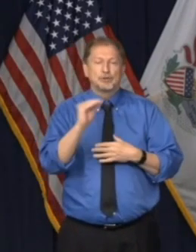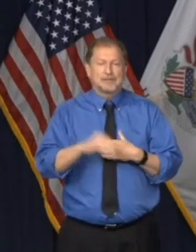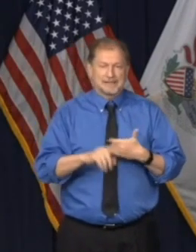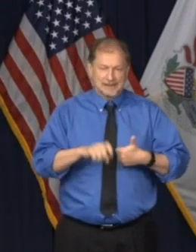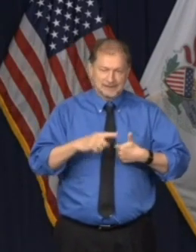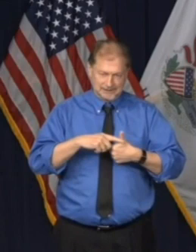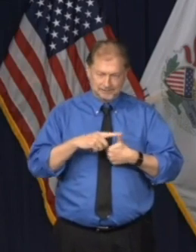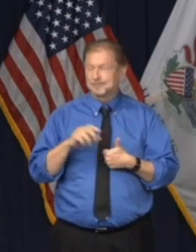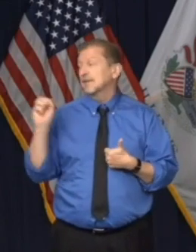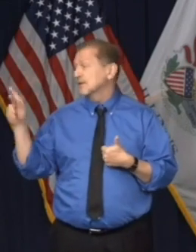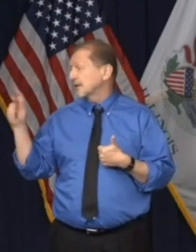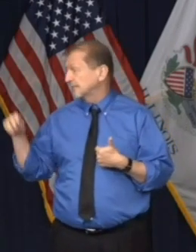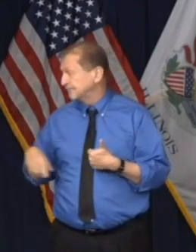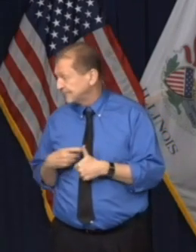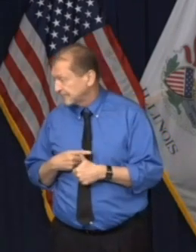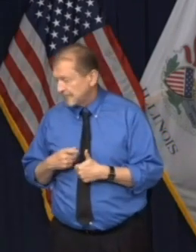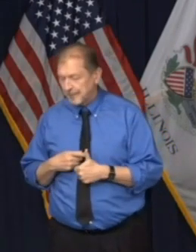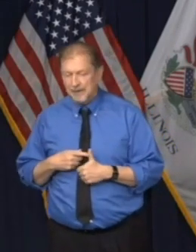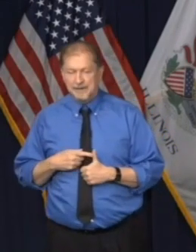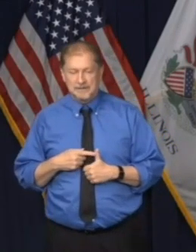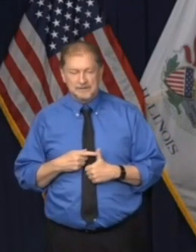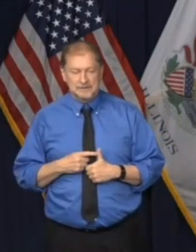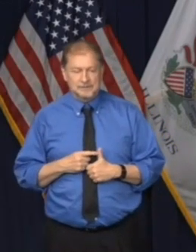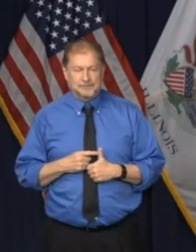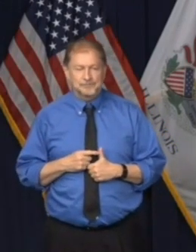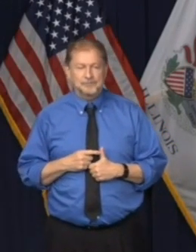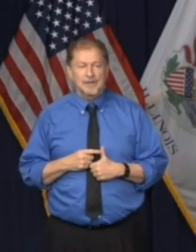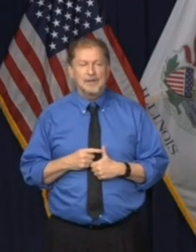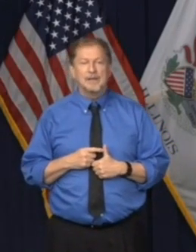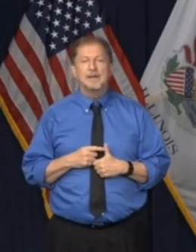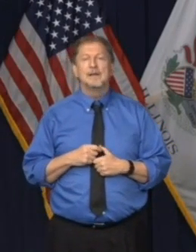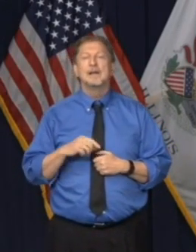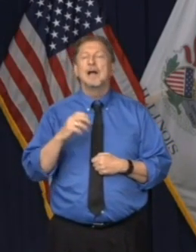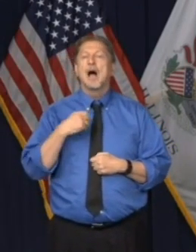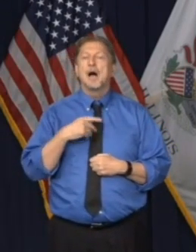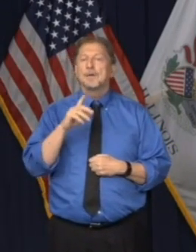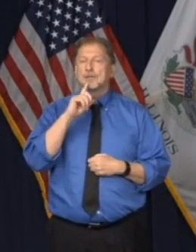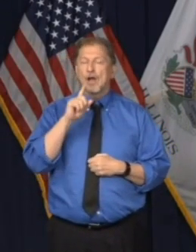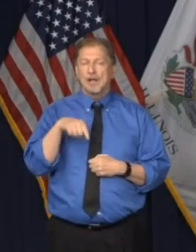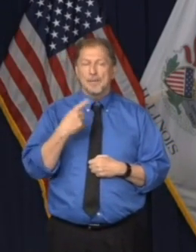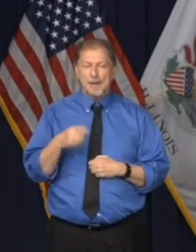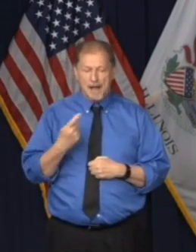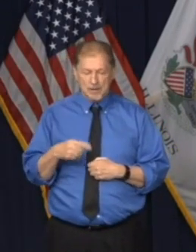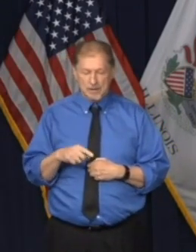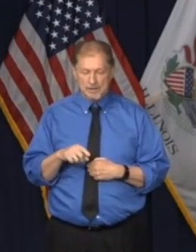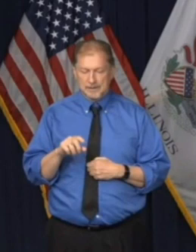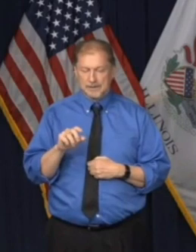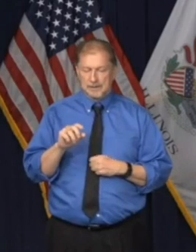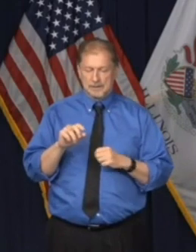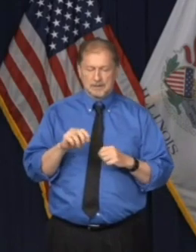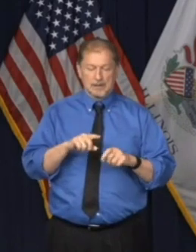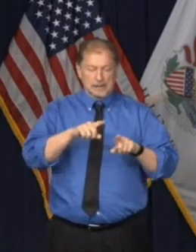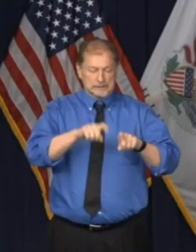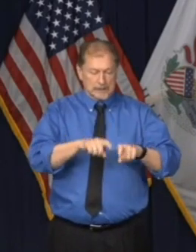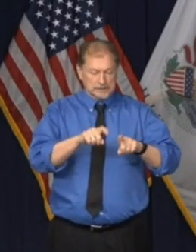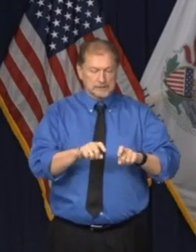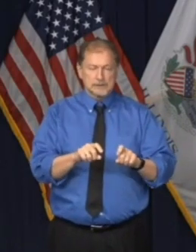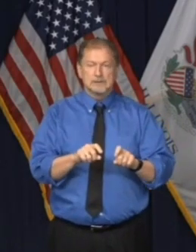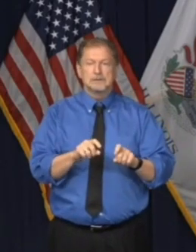again, let's just use the words specimens and testing results.